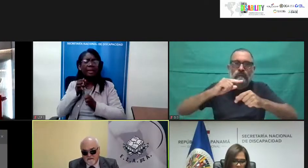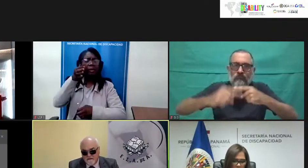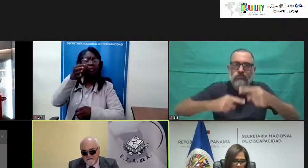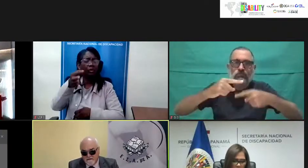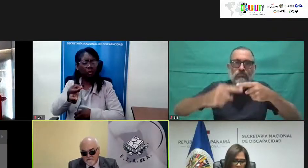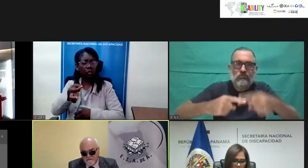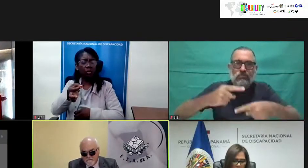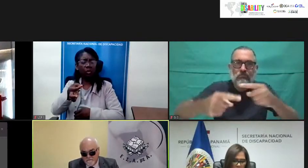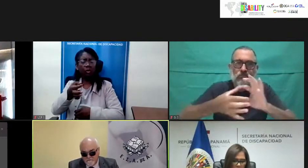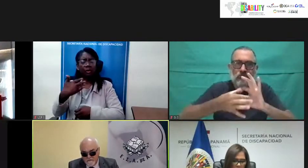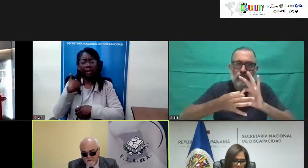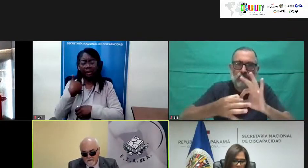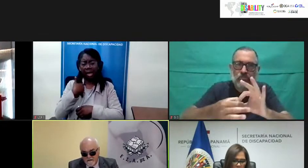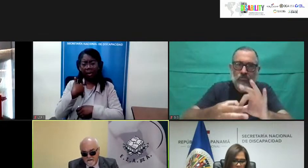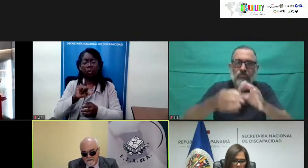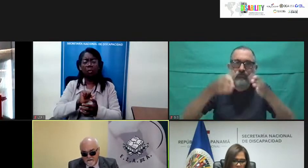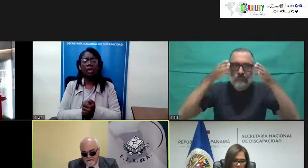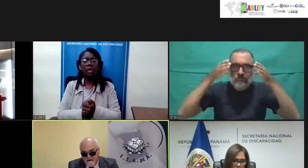disabilities